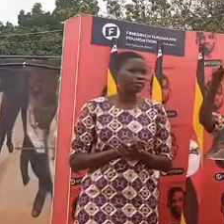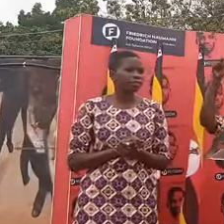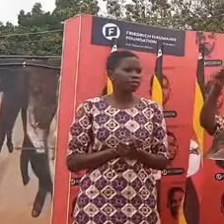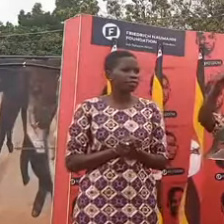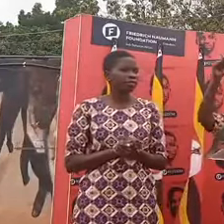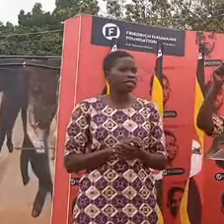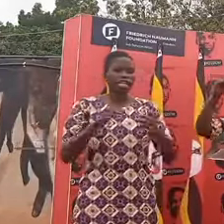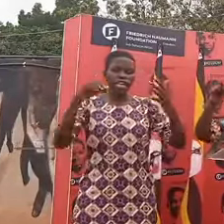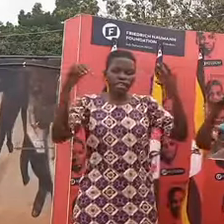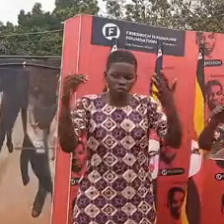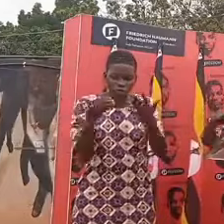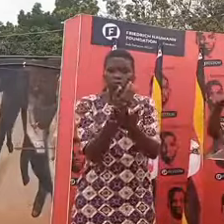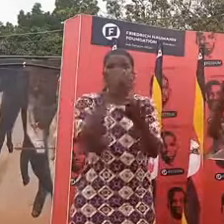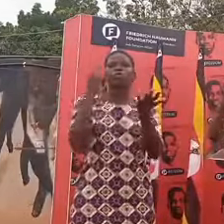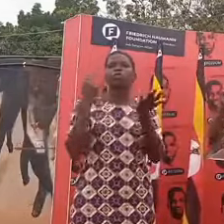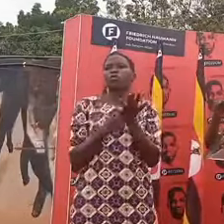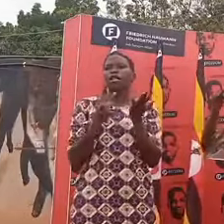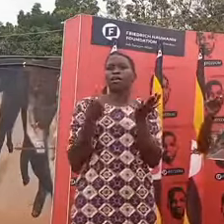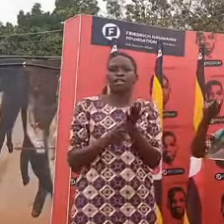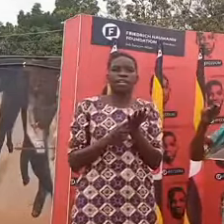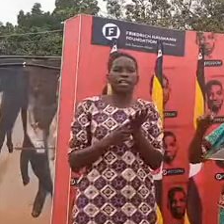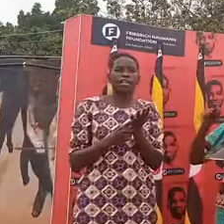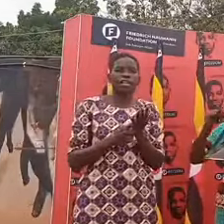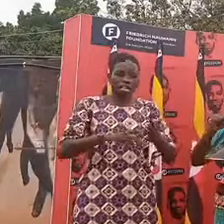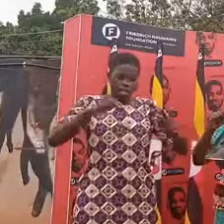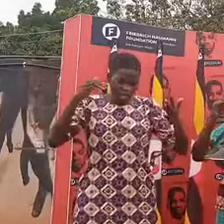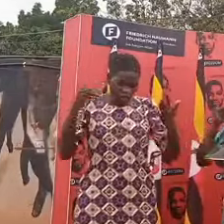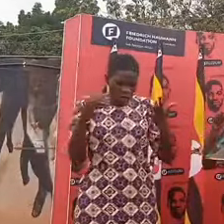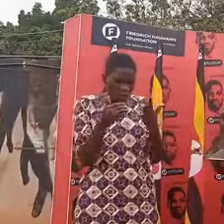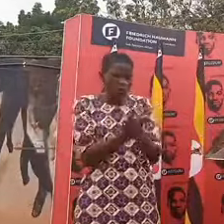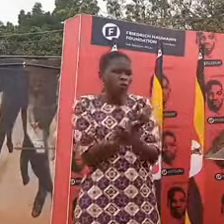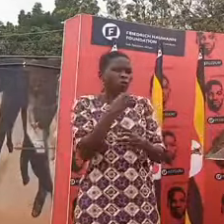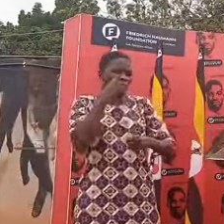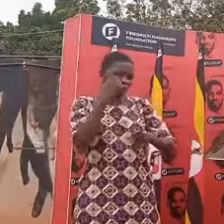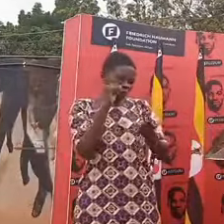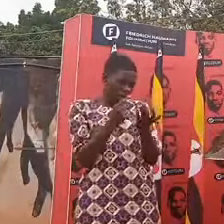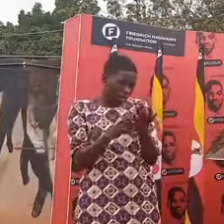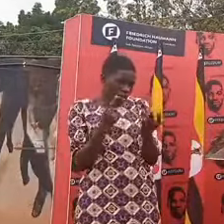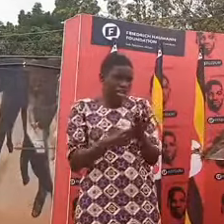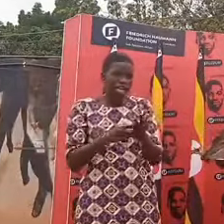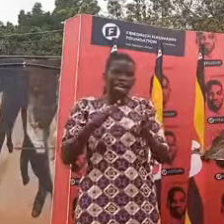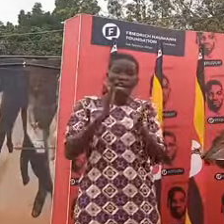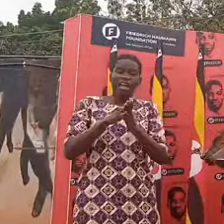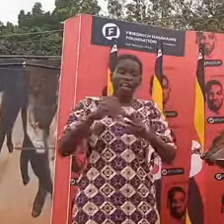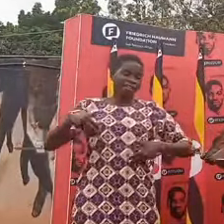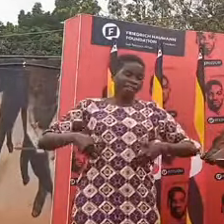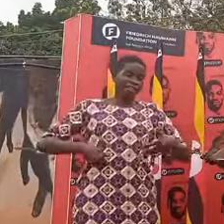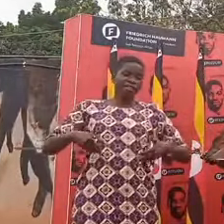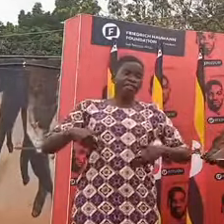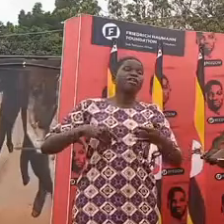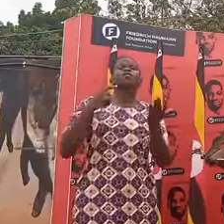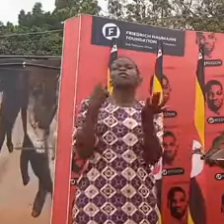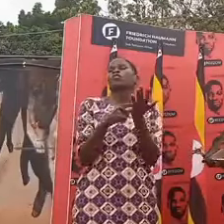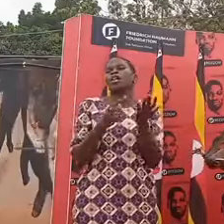A new Uganda, a fresh Uganda, a young Uganda, not a tired Uganda.